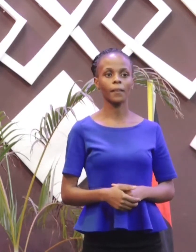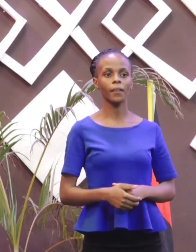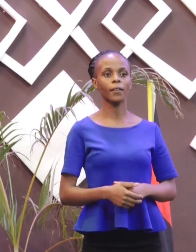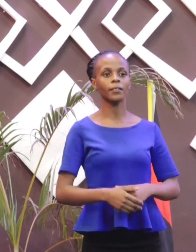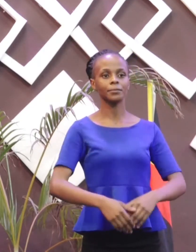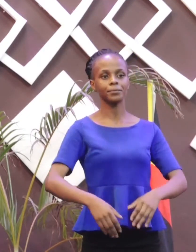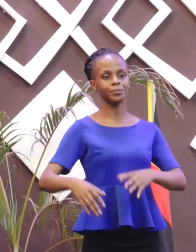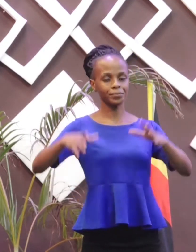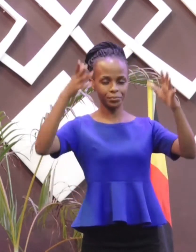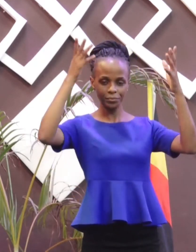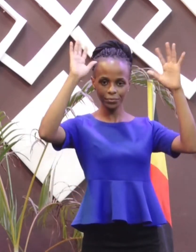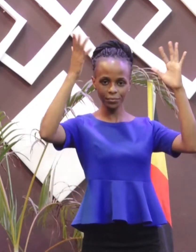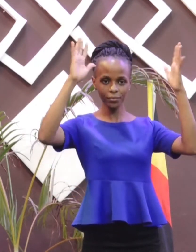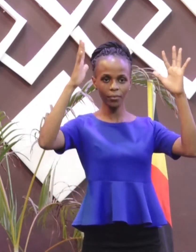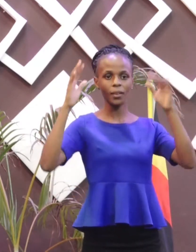with those few